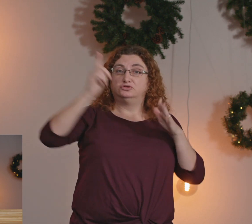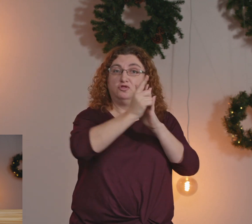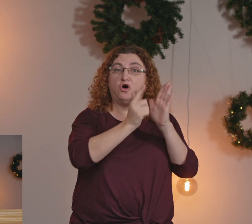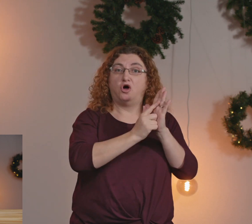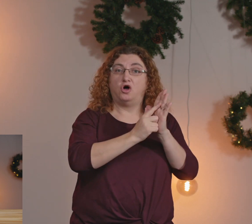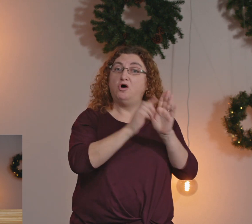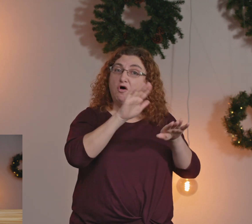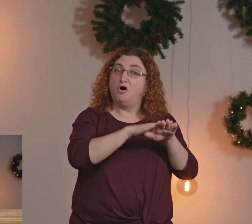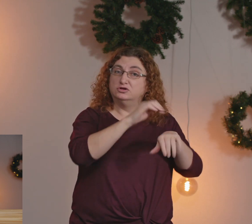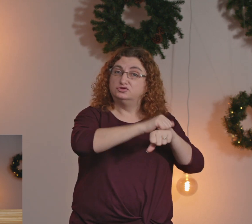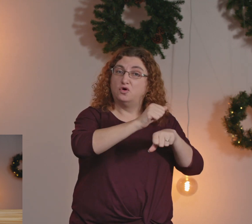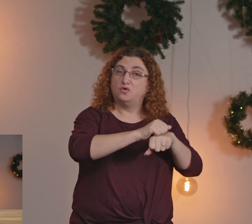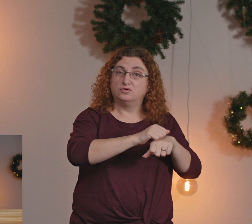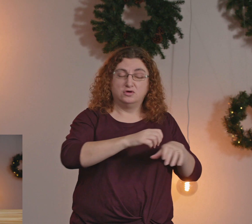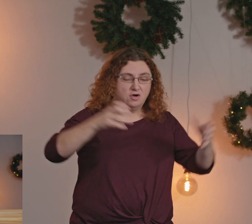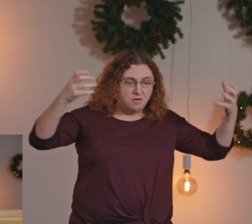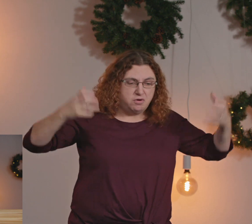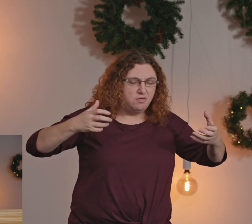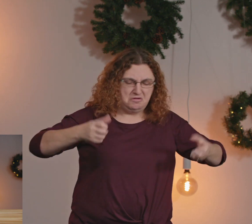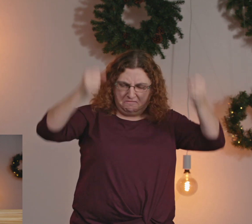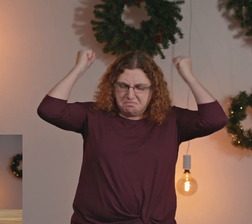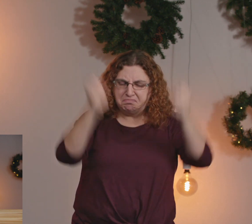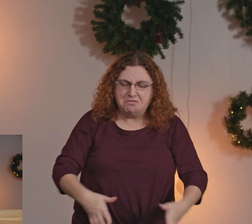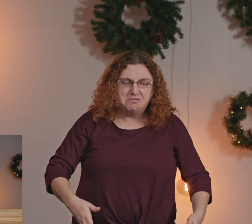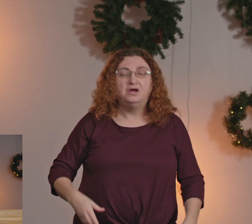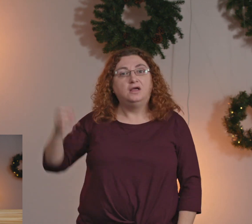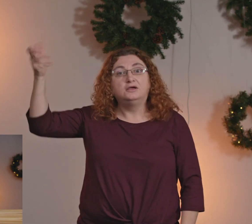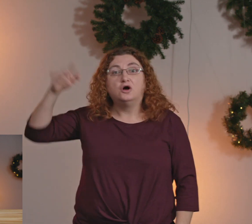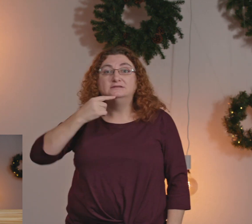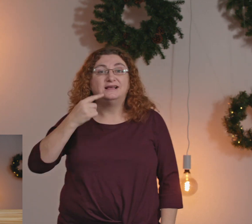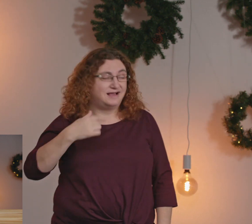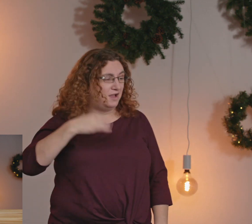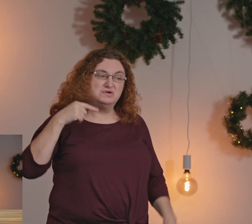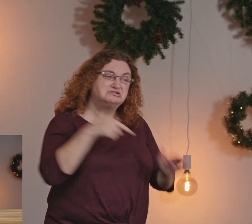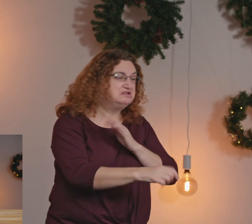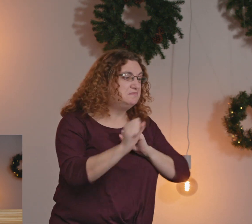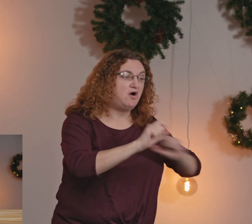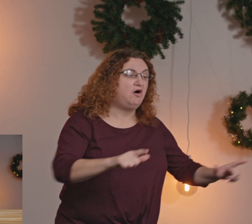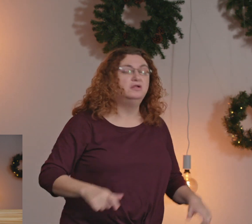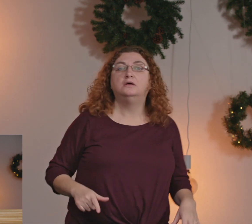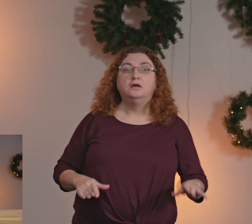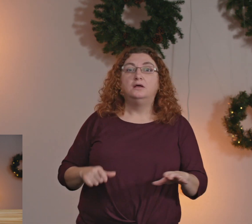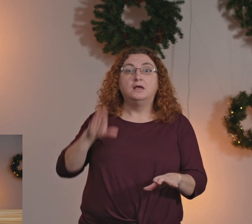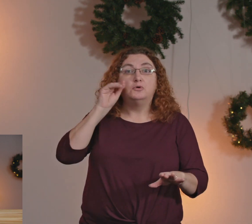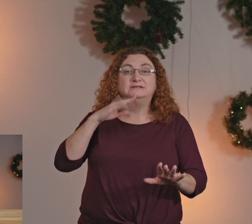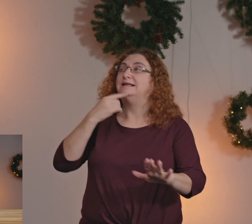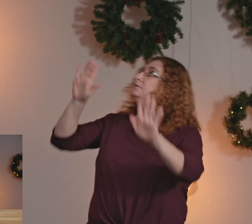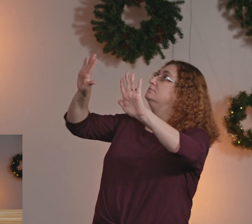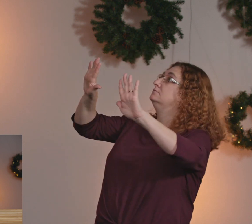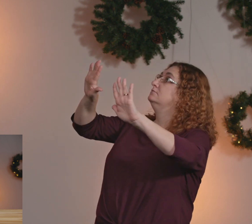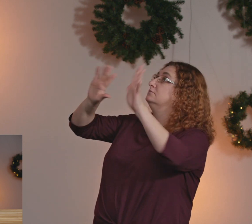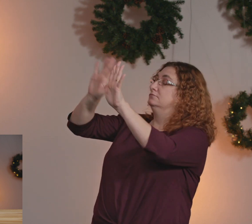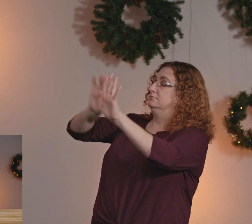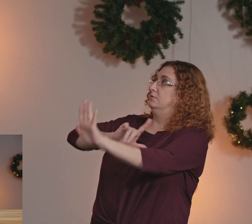out of the way, Moses. I'm just going to blow them away, all of them. And Moses stands in the gap for the people and says, whoa, whoa, whoa, whoa, Lord,